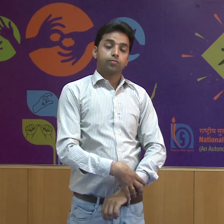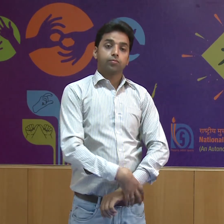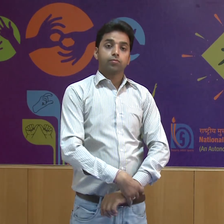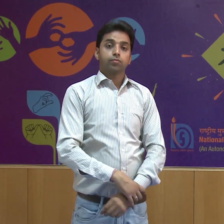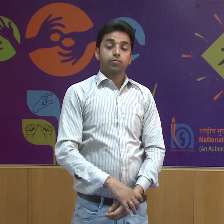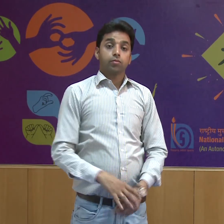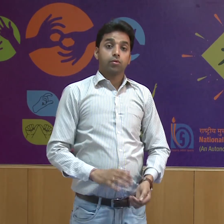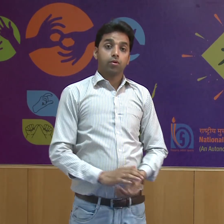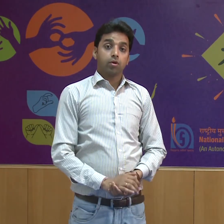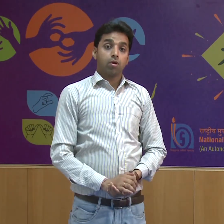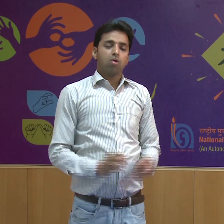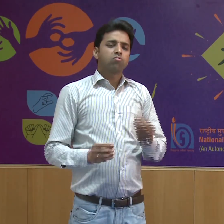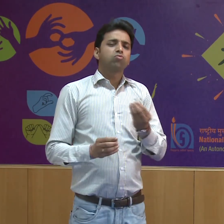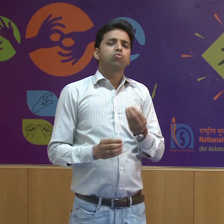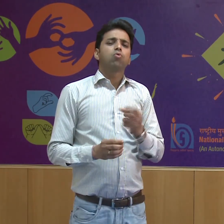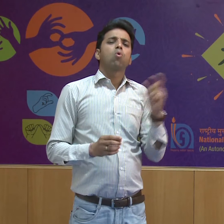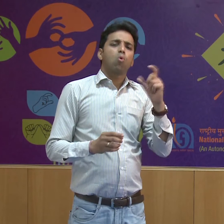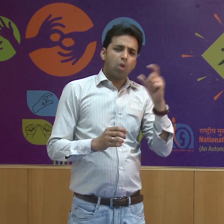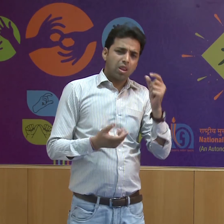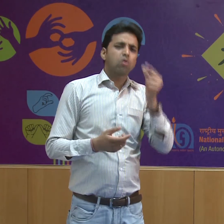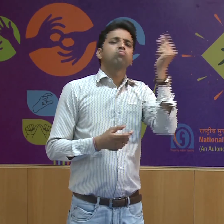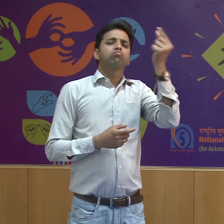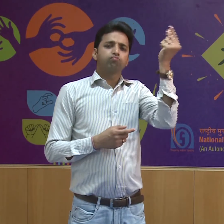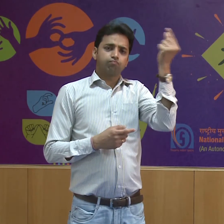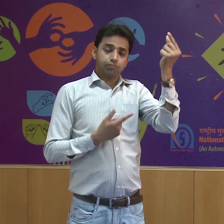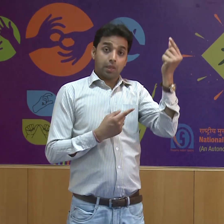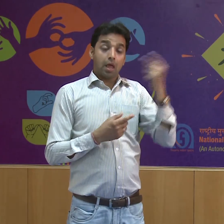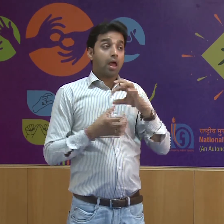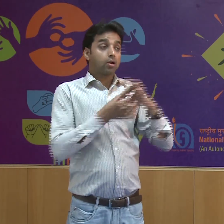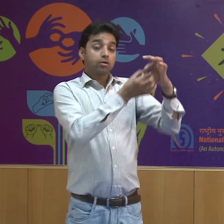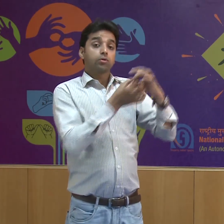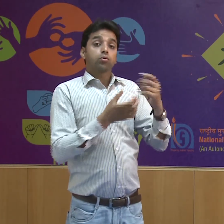While few colleges and universities are doing a good job,